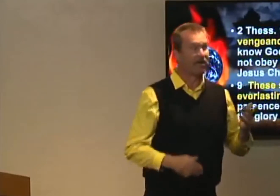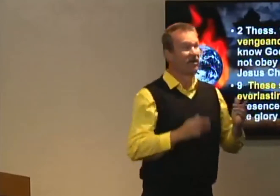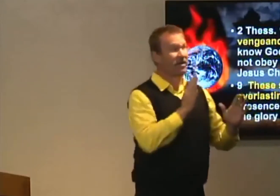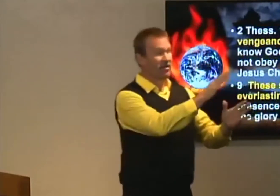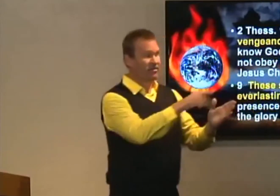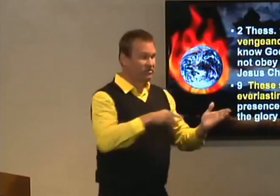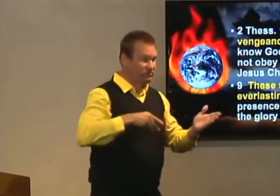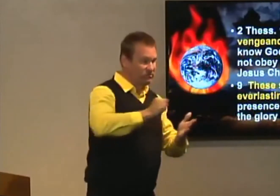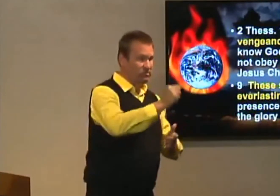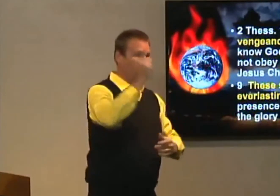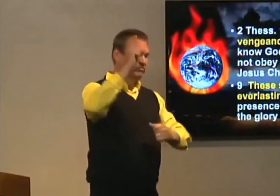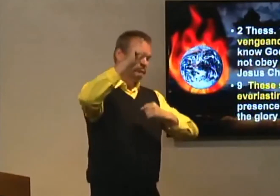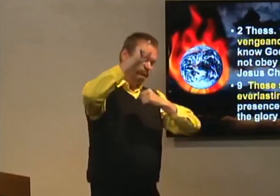who turn against God.